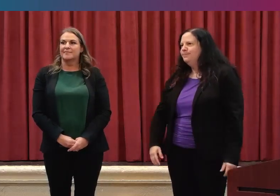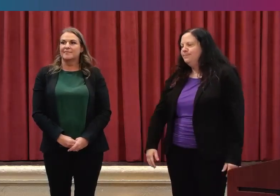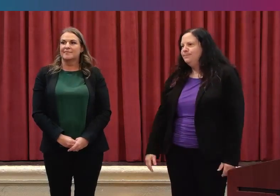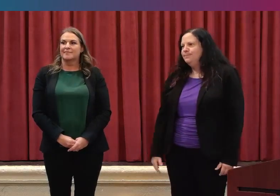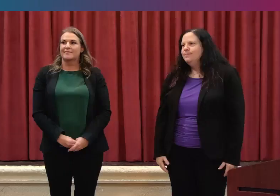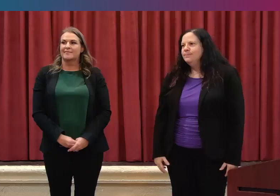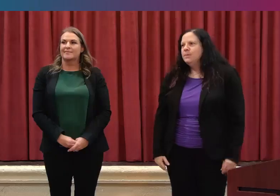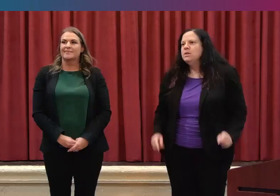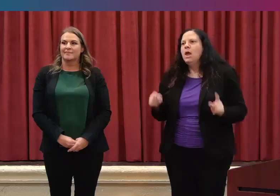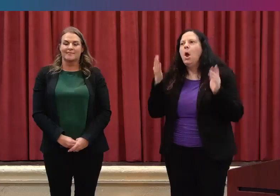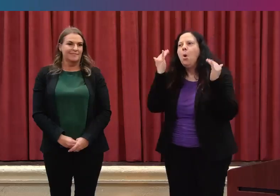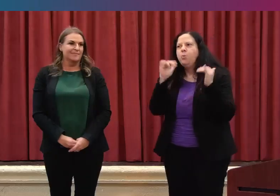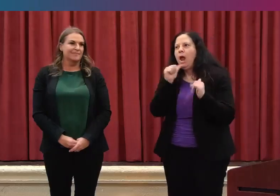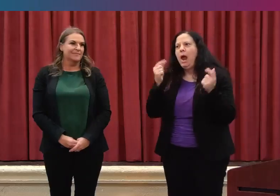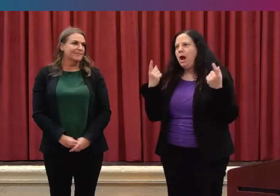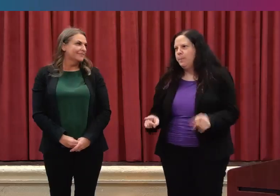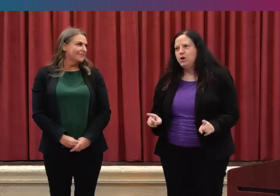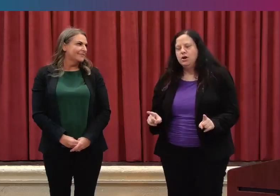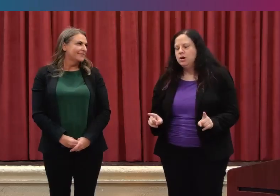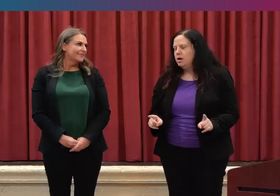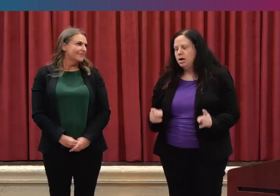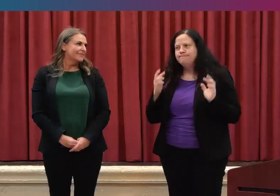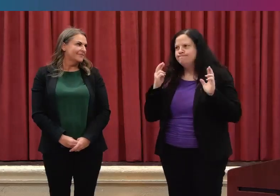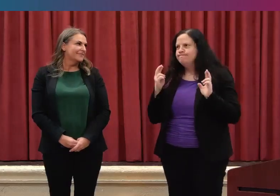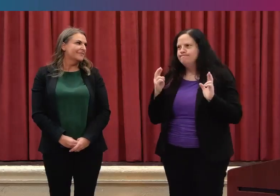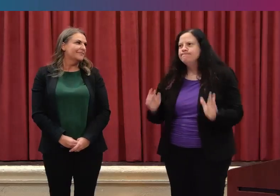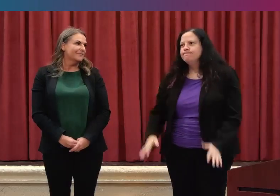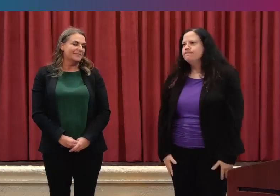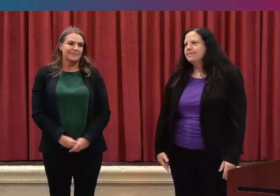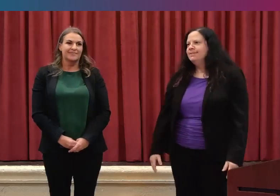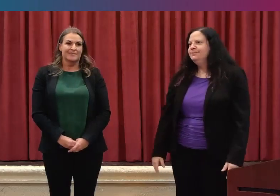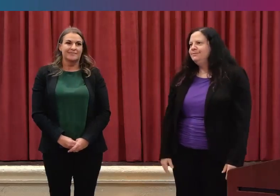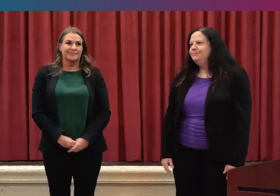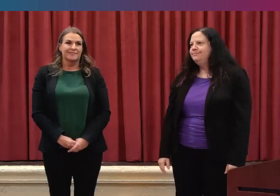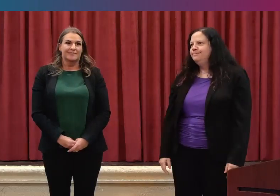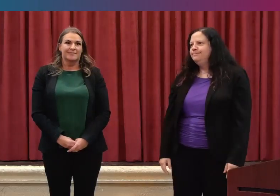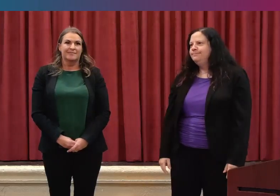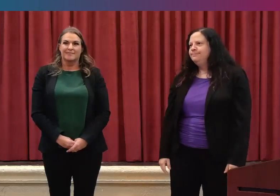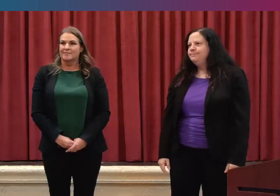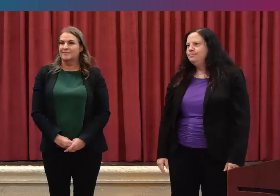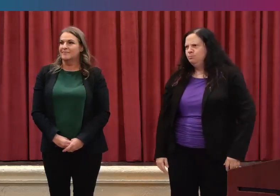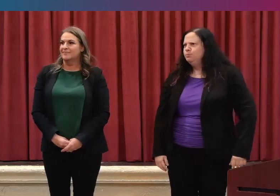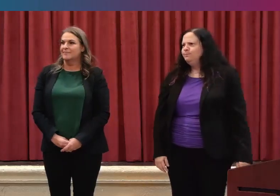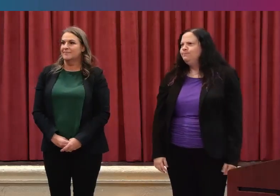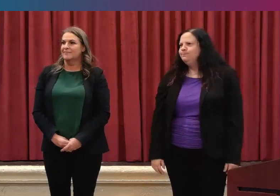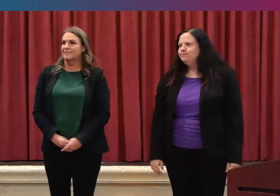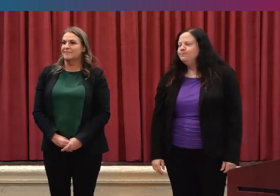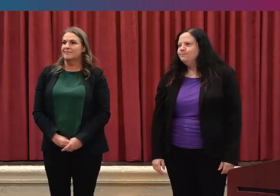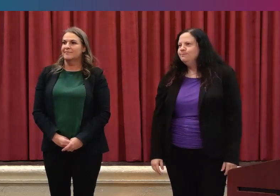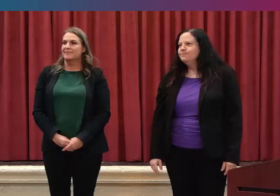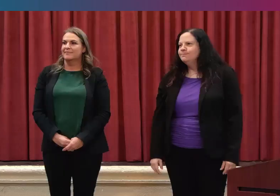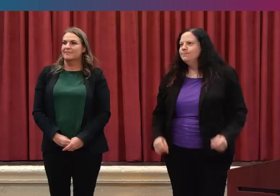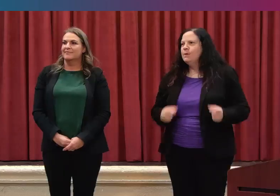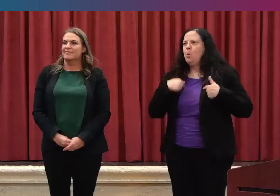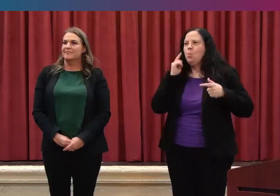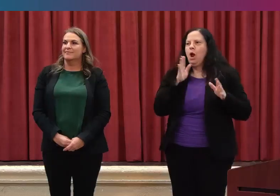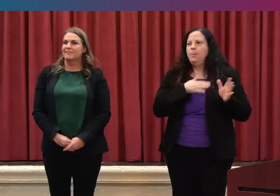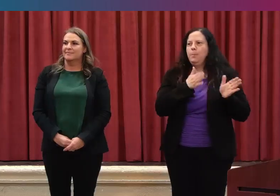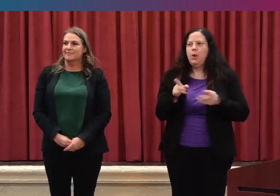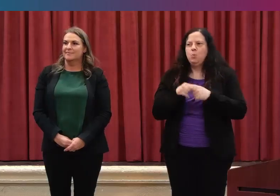Yeah, but I've had that, you know, this was a problem that I had, an audience member is saying, I'll call you this week because I have